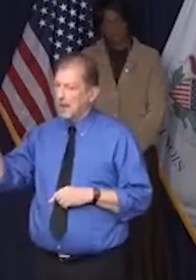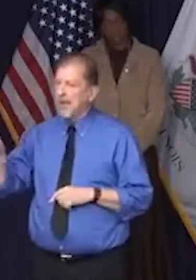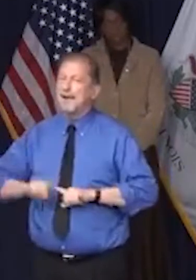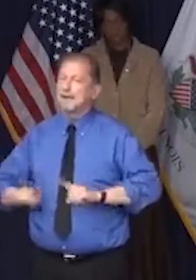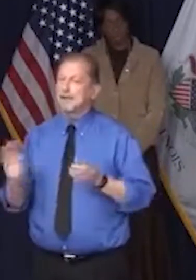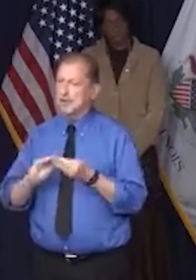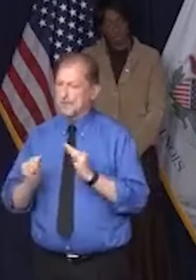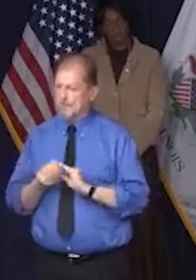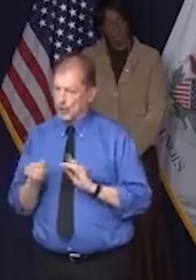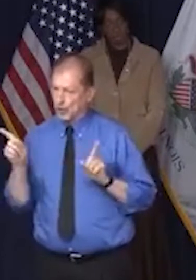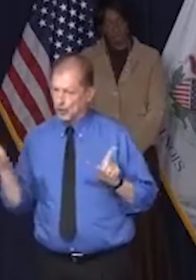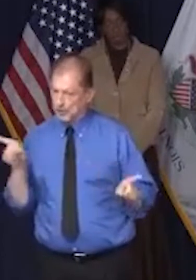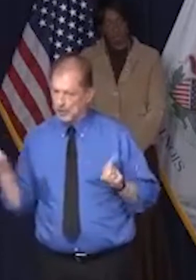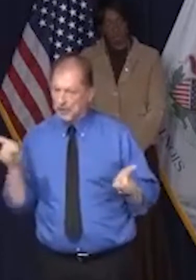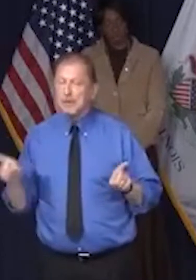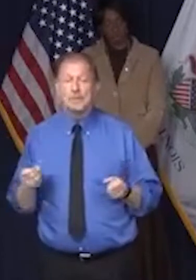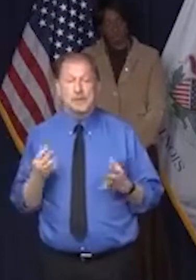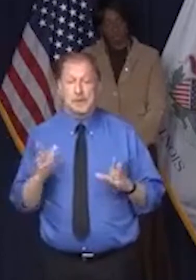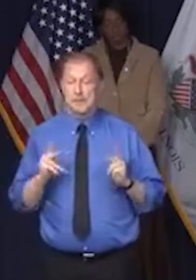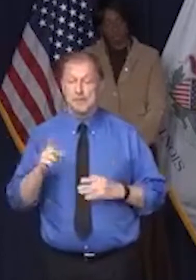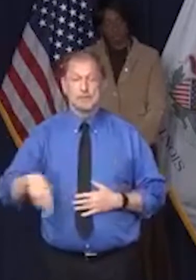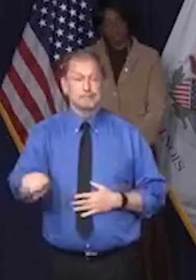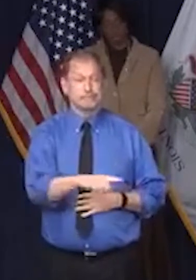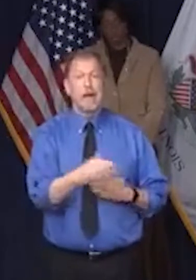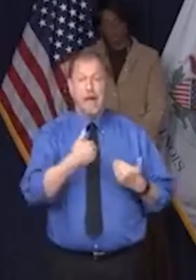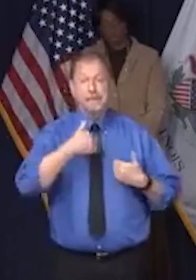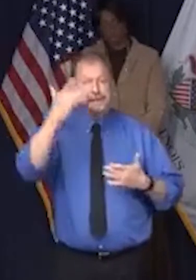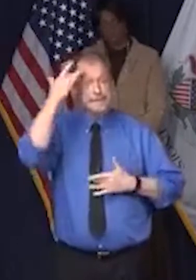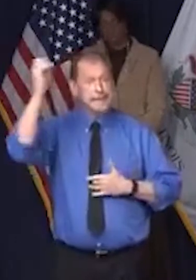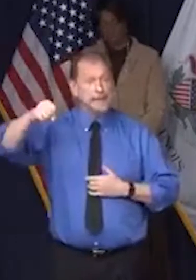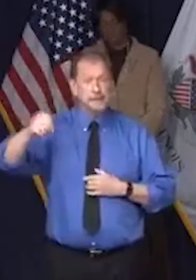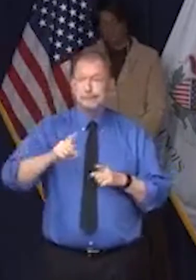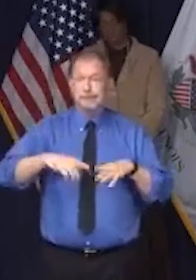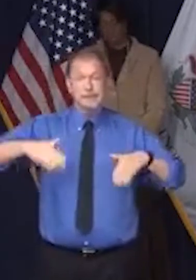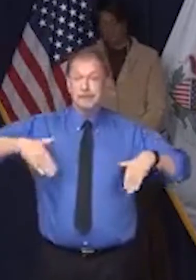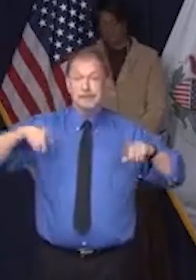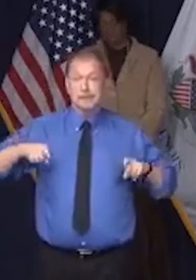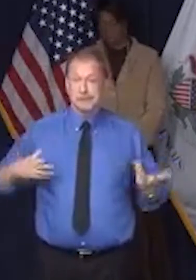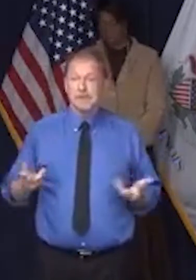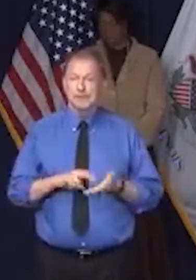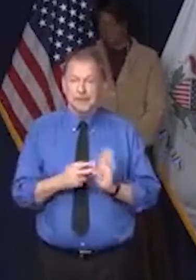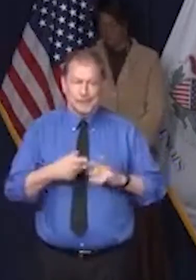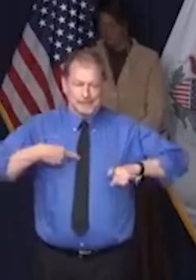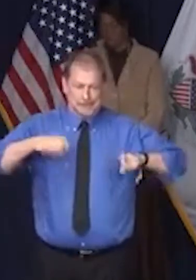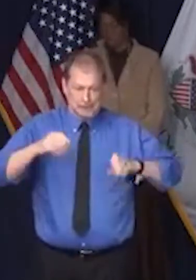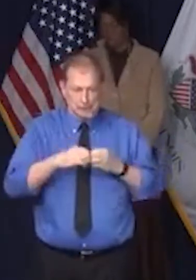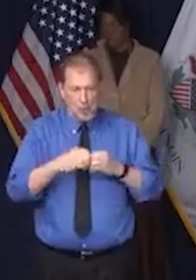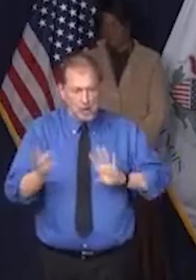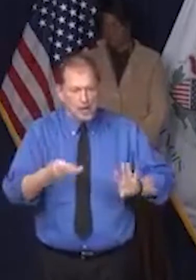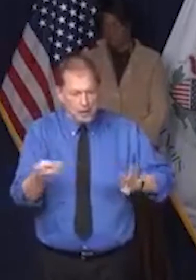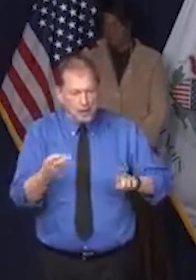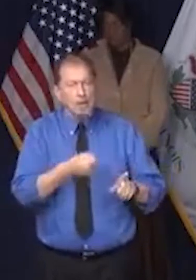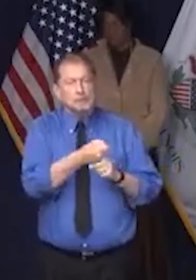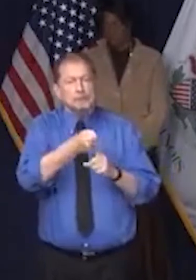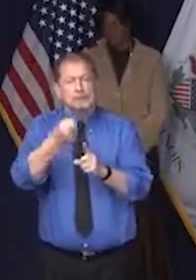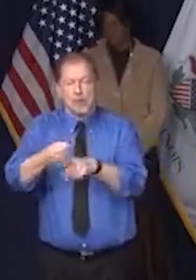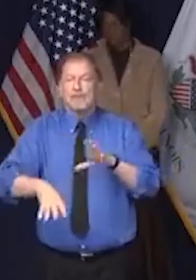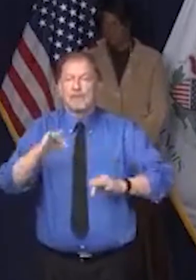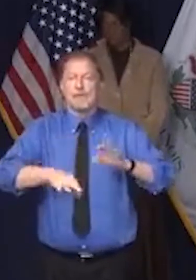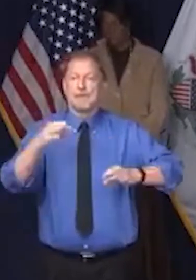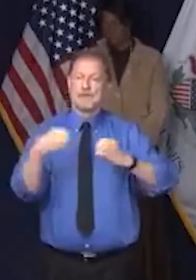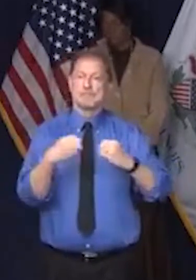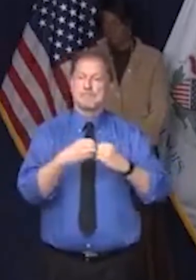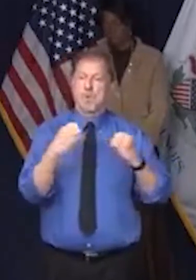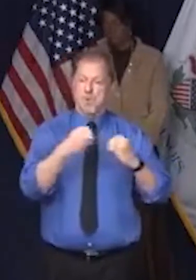there, unfortunately, who don't get tested who are COVID positive. And so the more we test, the more we're gonna see, you know, test